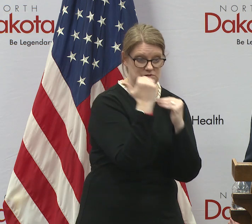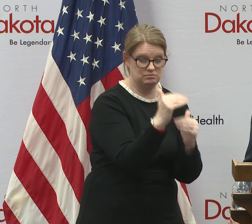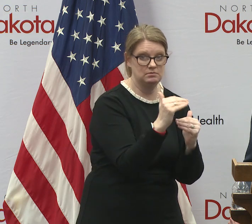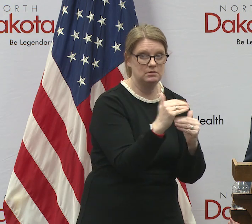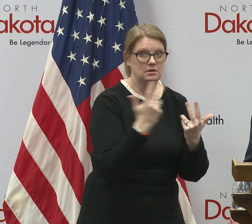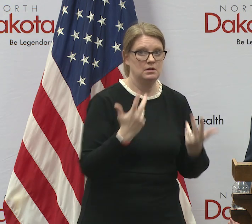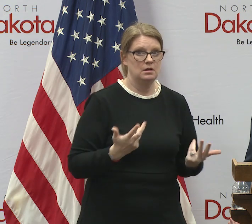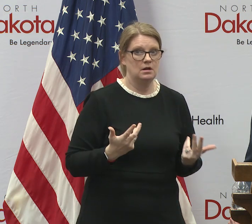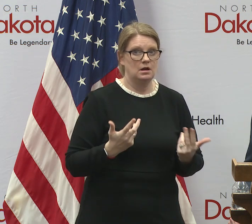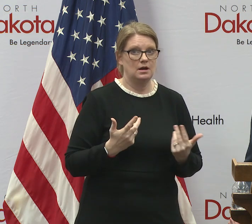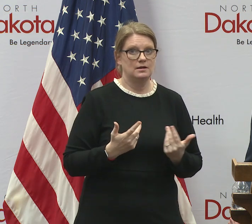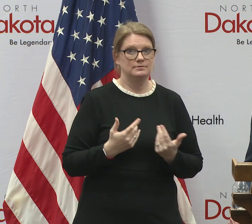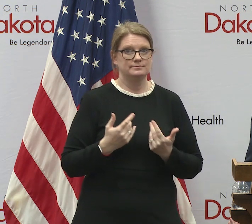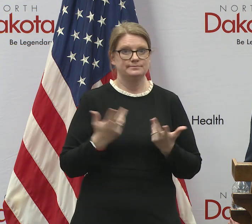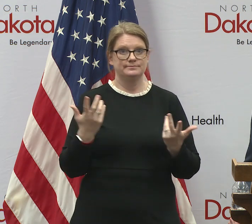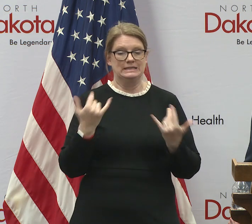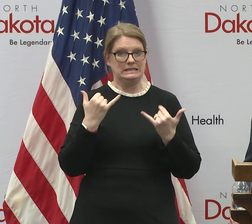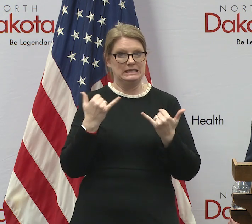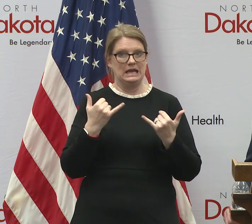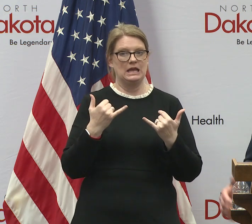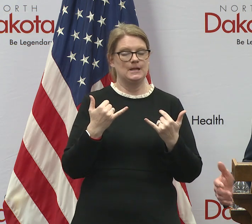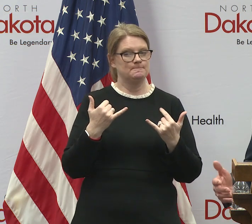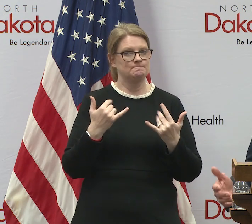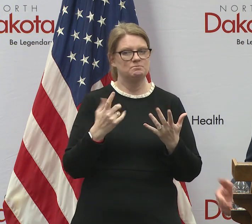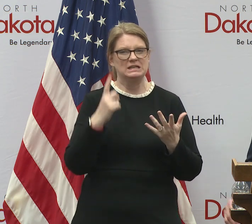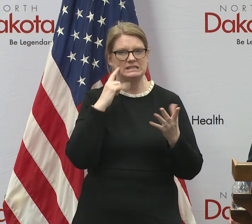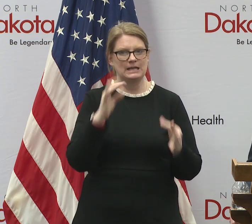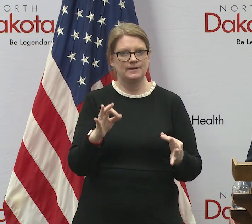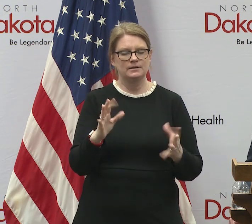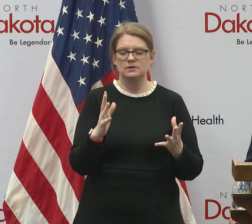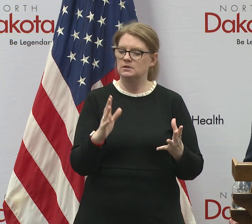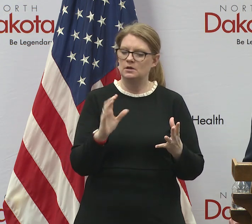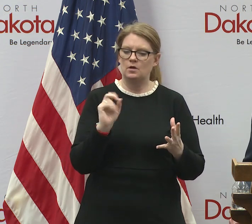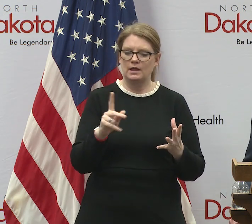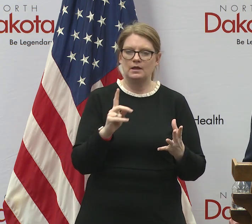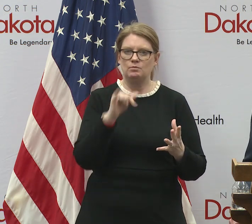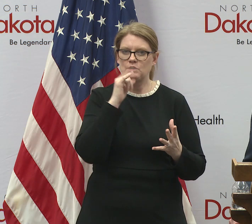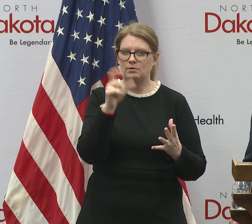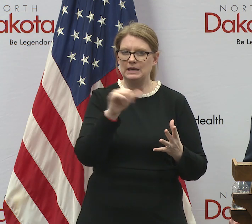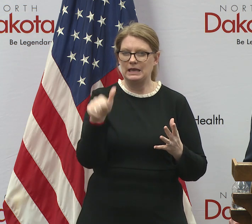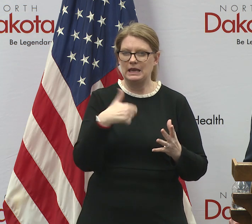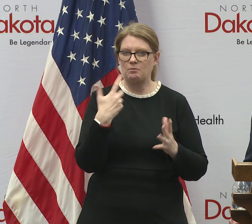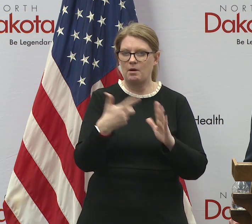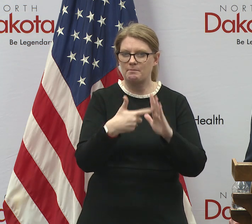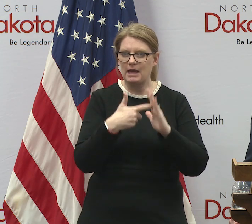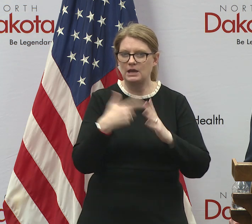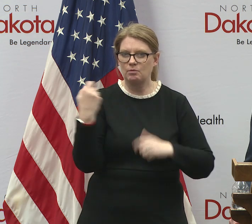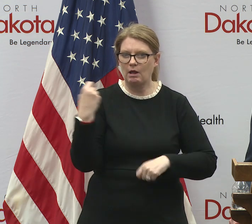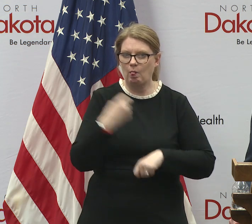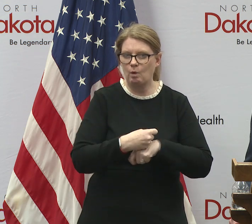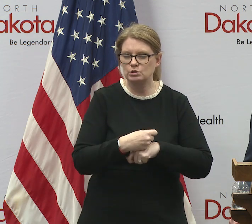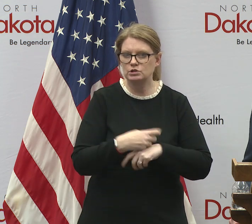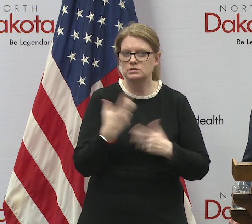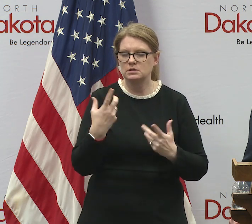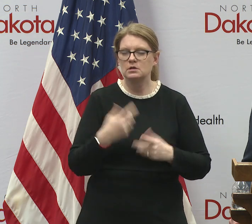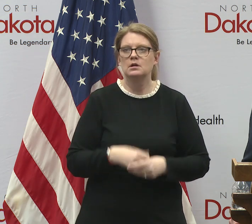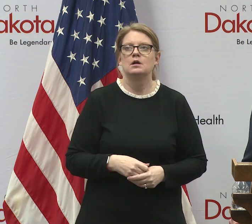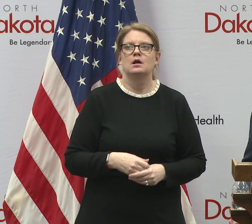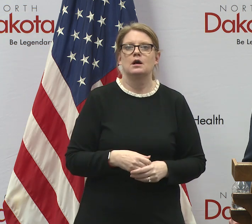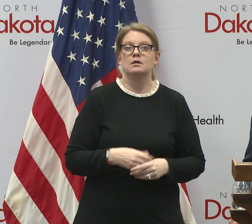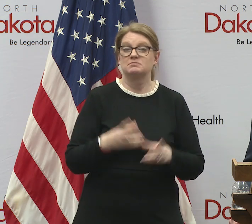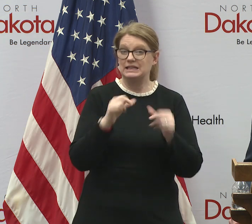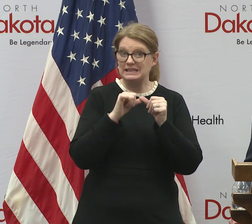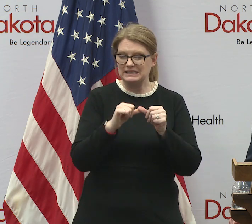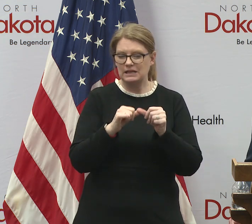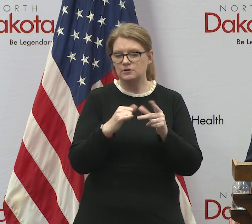decision again to come forward today with no more mandatory closures than what we had set up, Thursday and yesterday. We